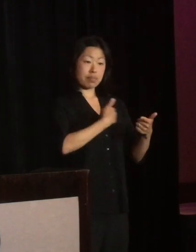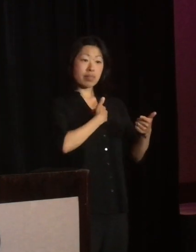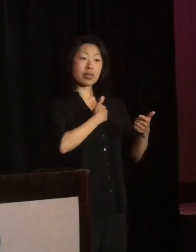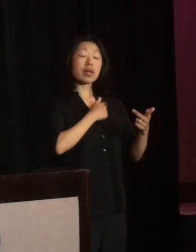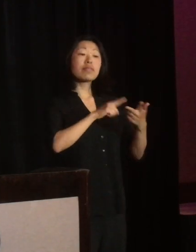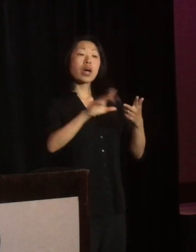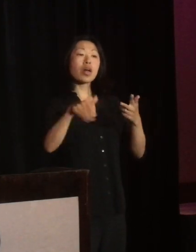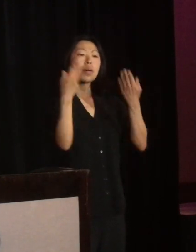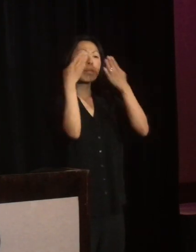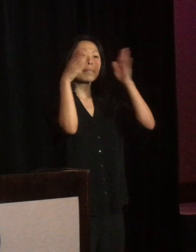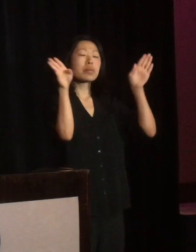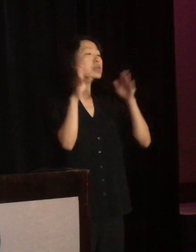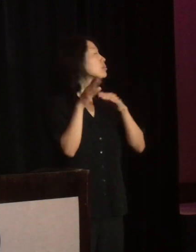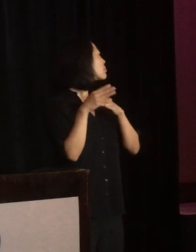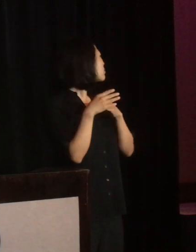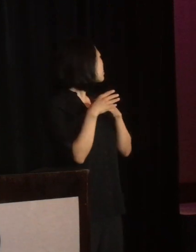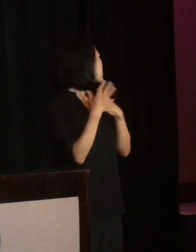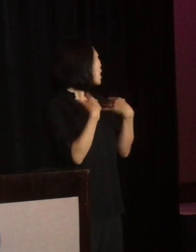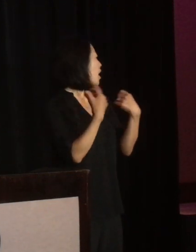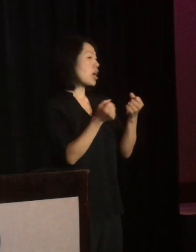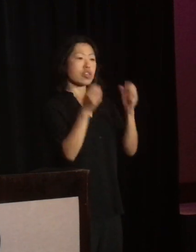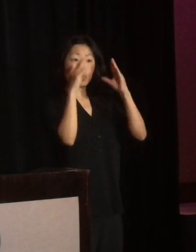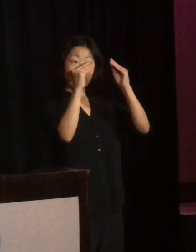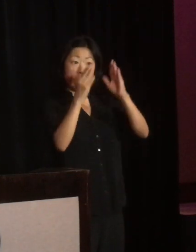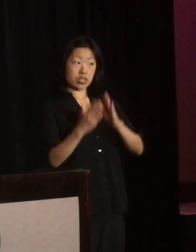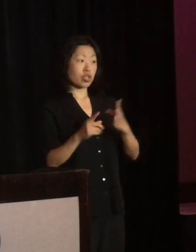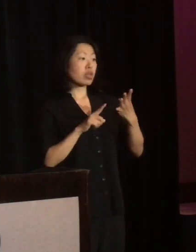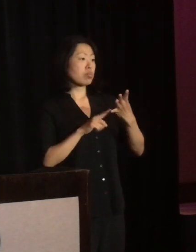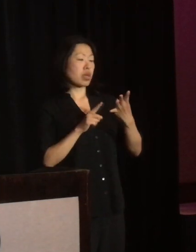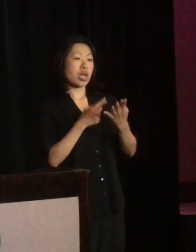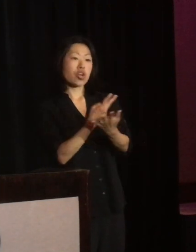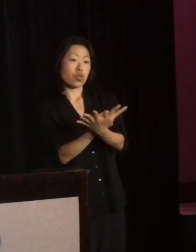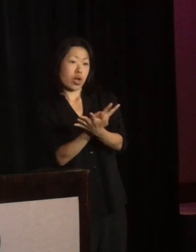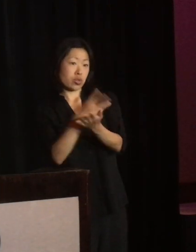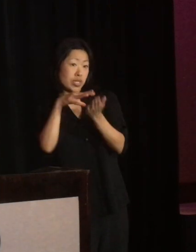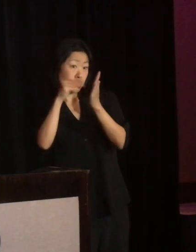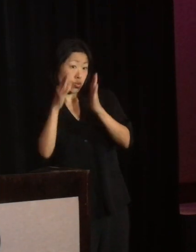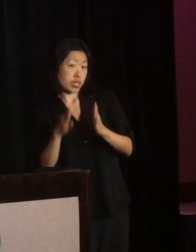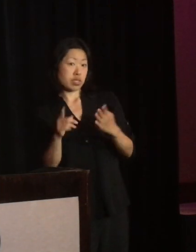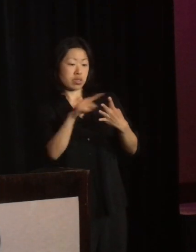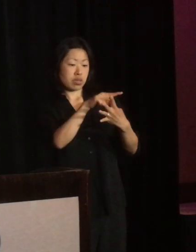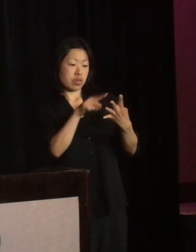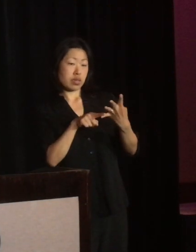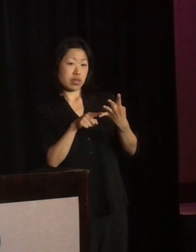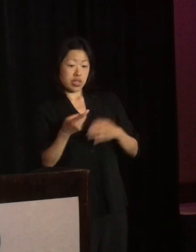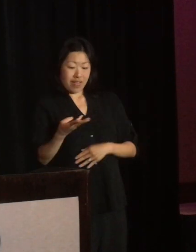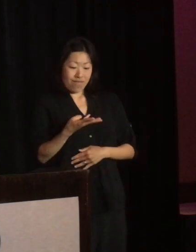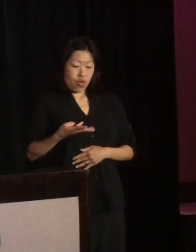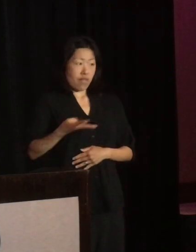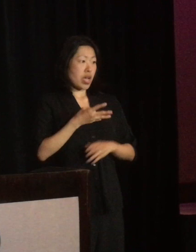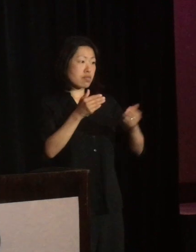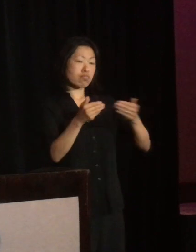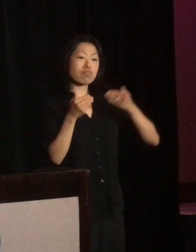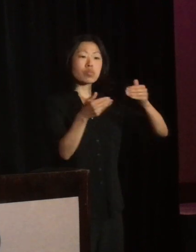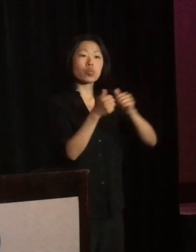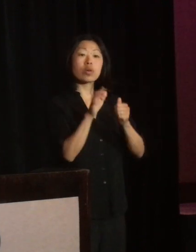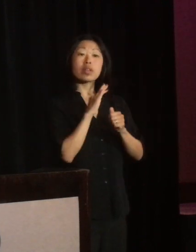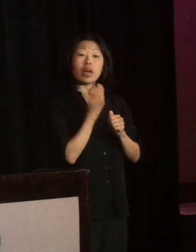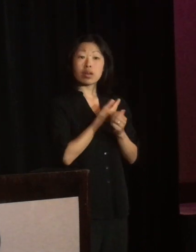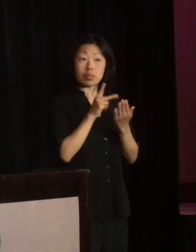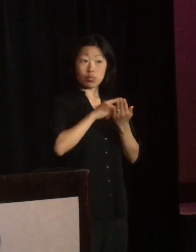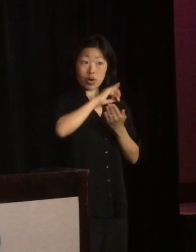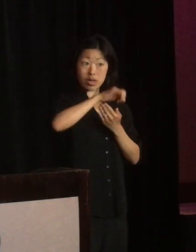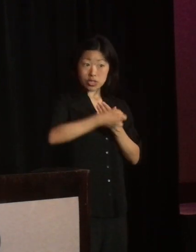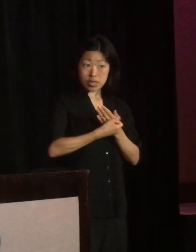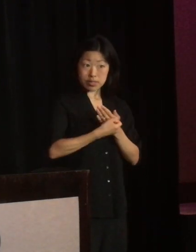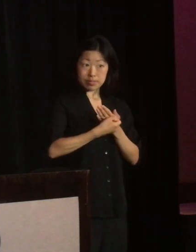professor, Hyun Kim, and then his graduate student to move forward with the project.